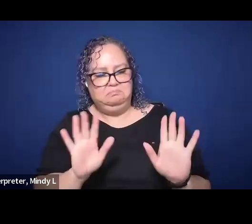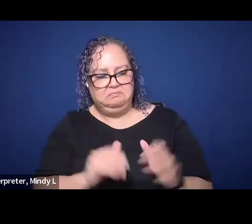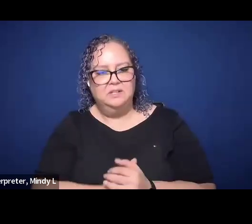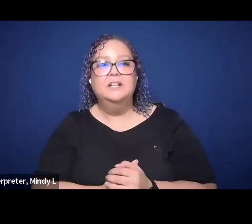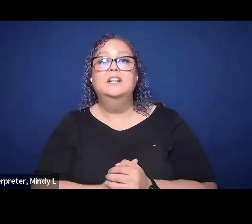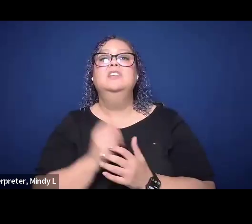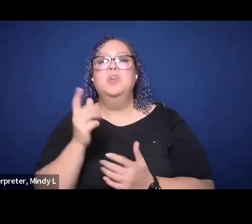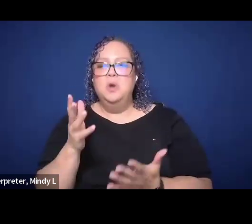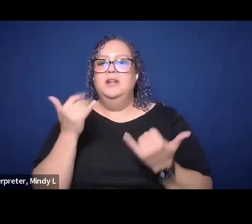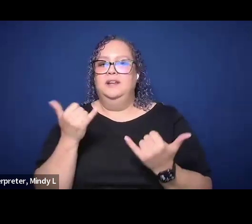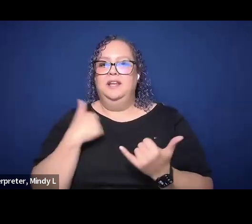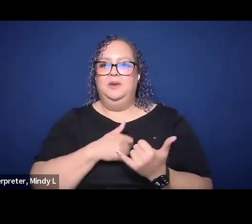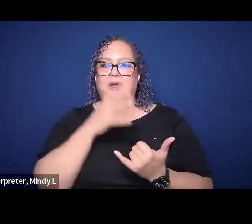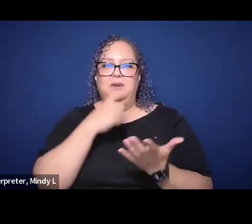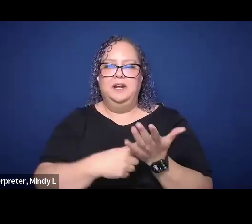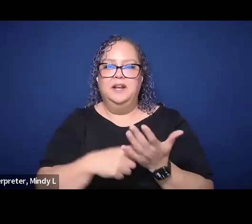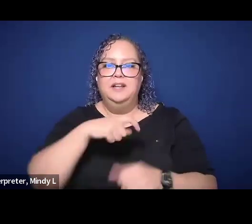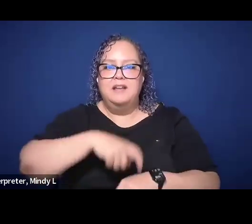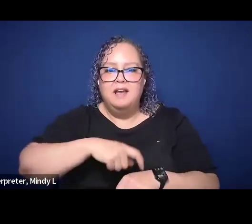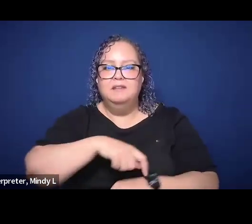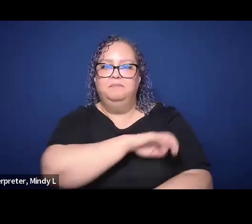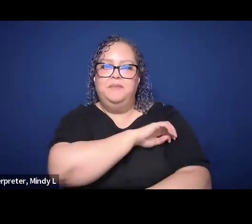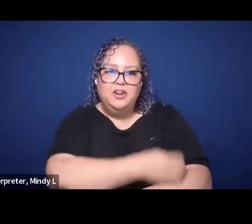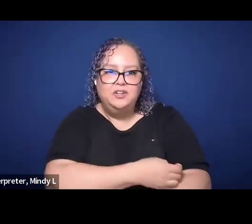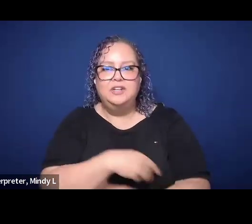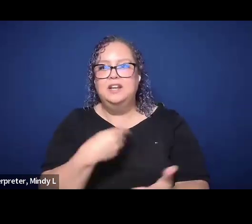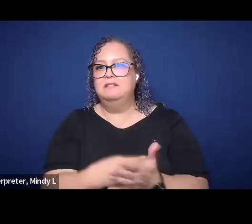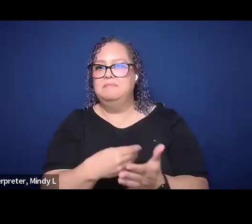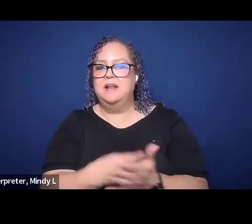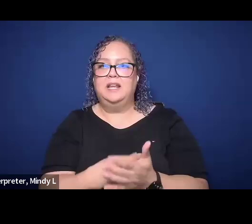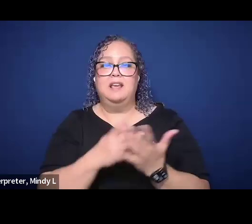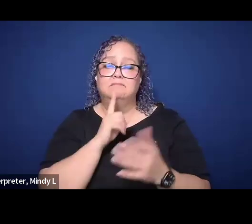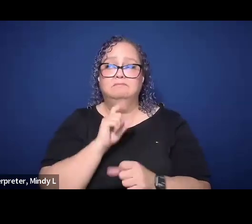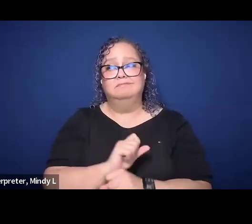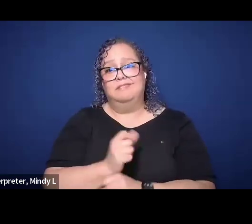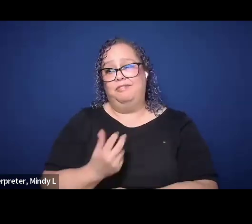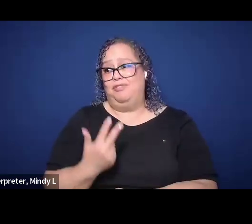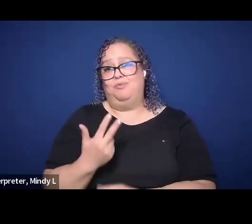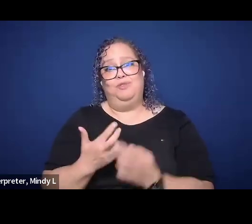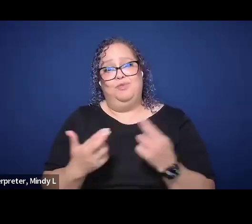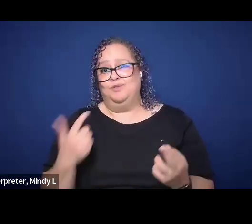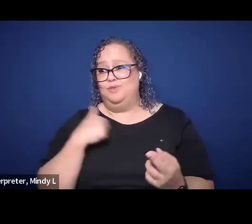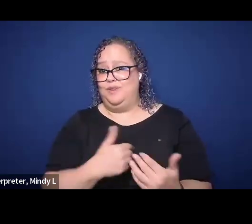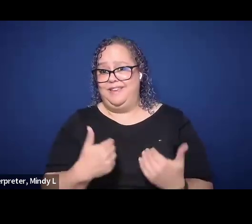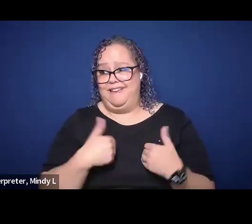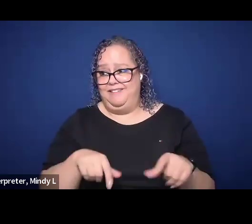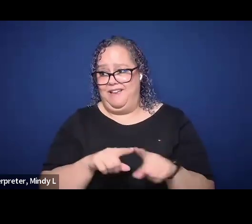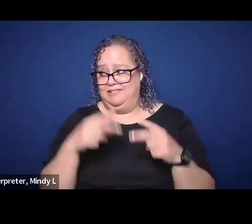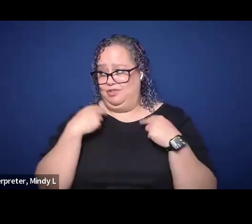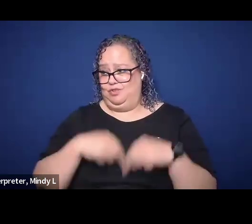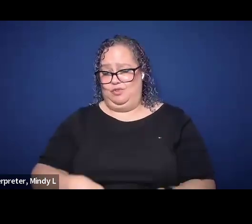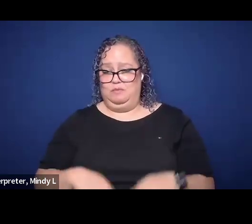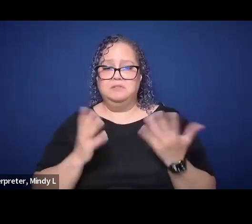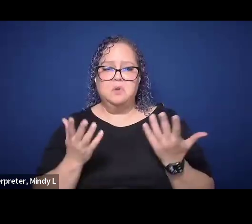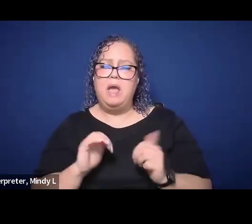And these are really the only 3 resources you have as a human. And I want to talk about how they interact with each other